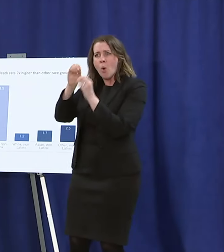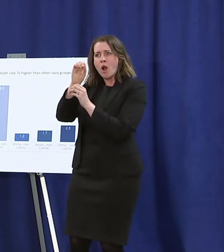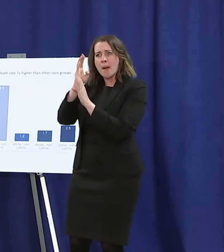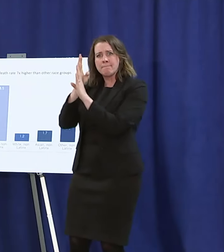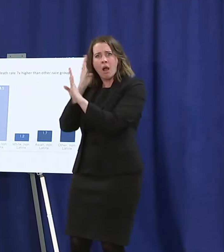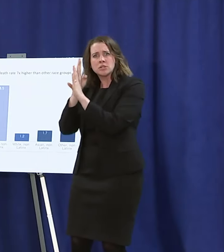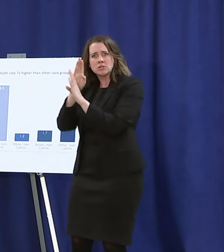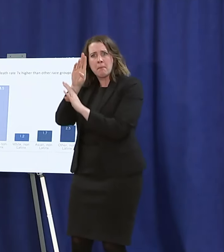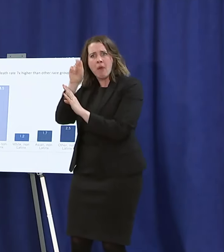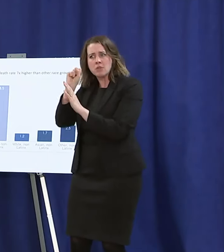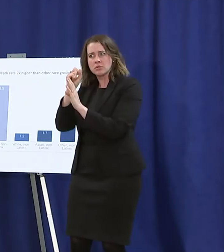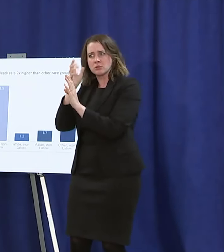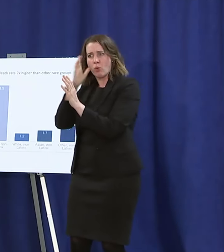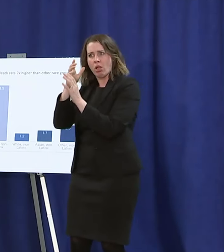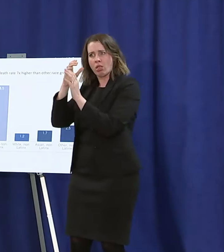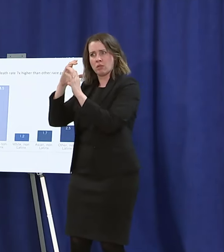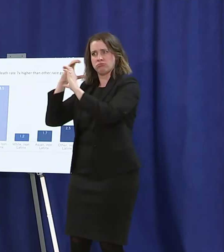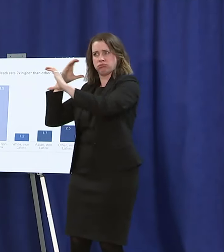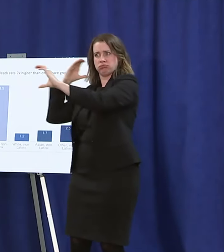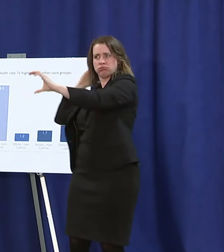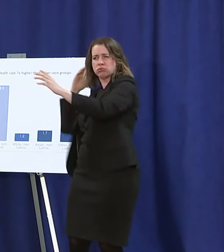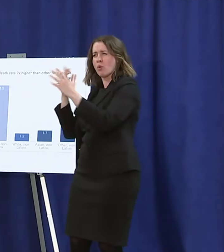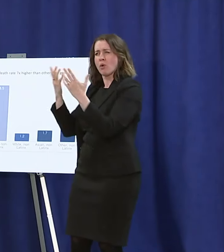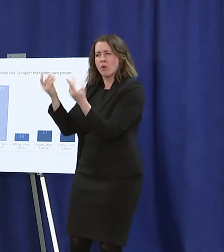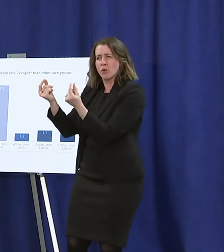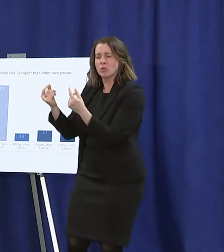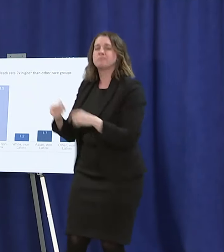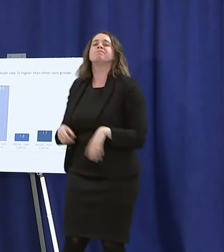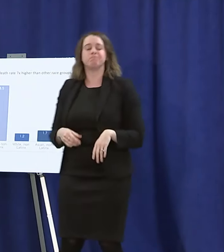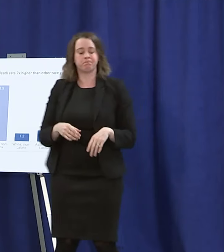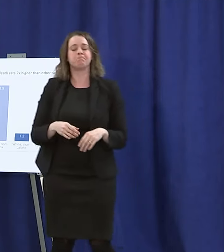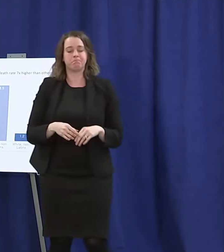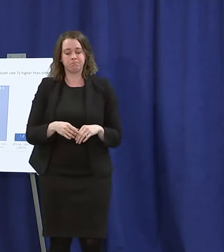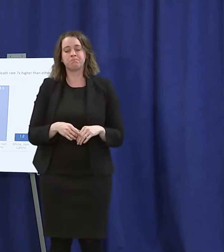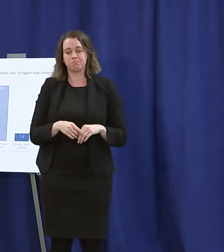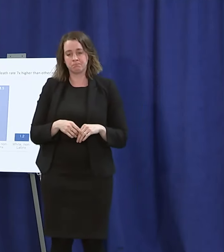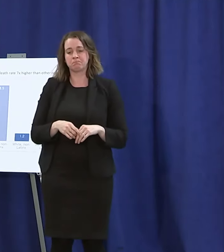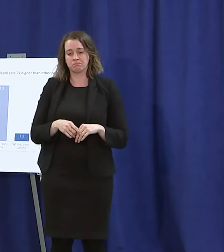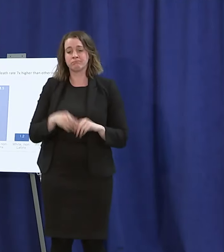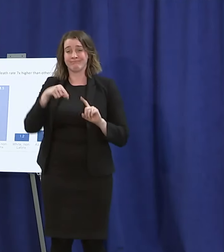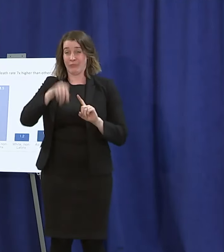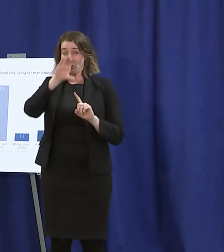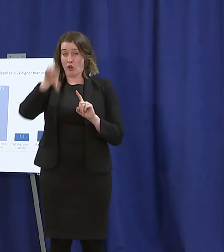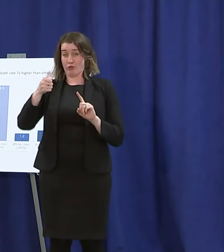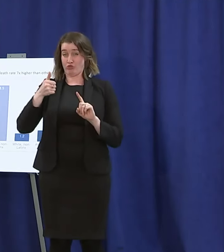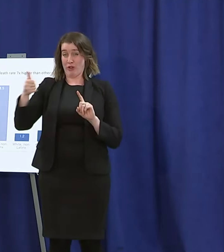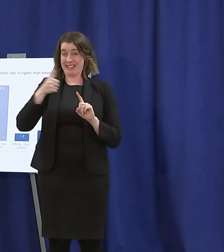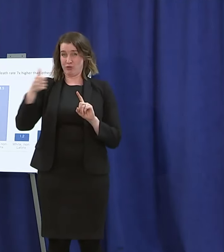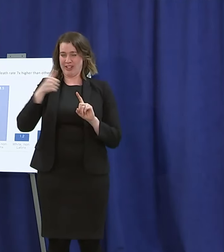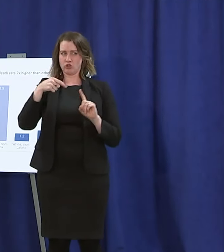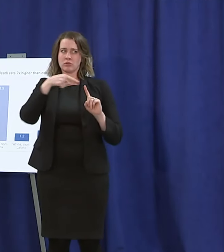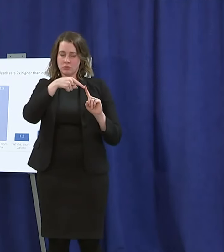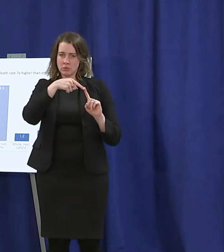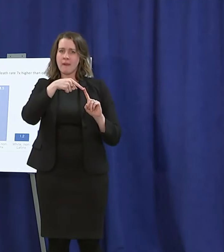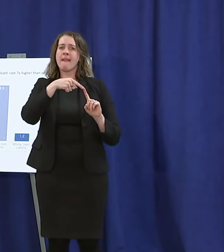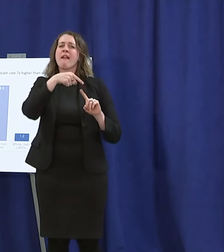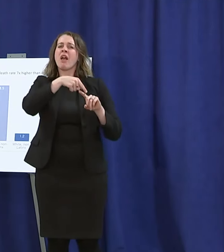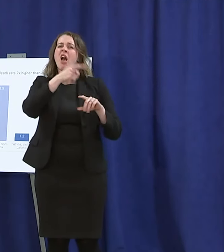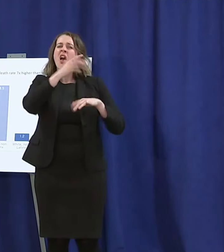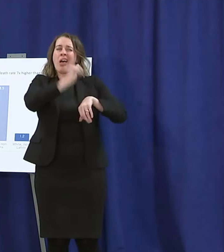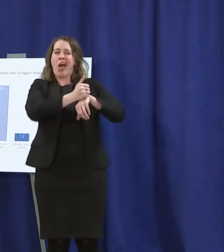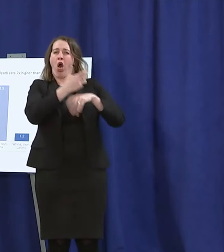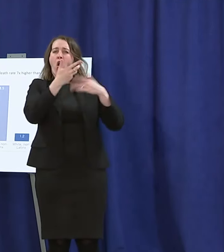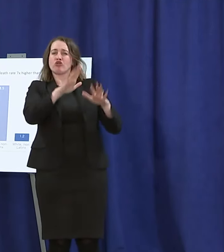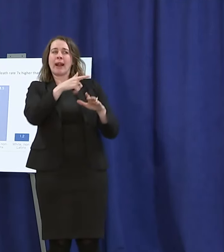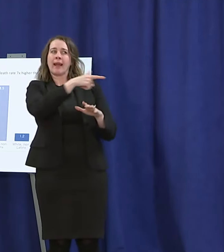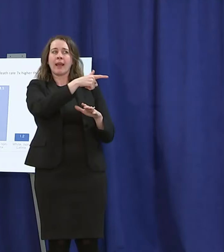going to be limited on how many can get on Well, a bus? what the CTA has been doing has been, because of the systems that it has in place, it can monitor the amount